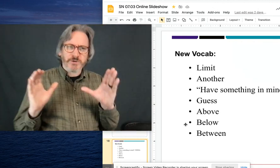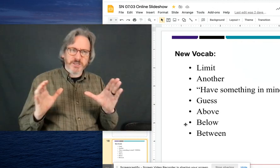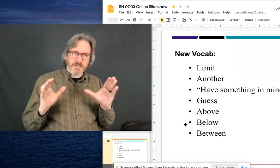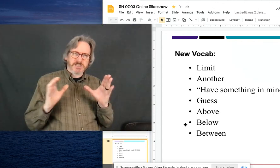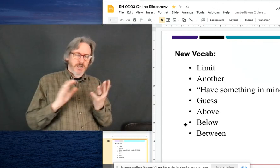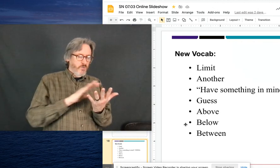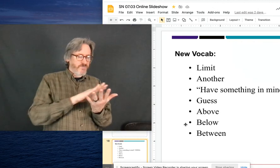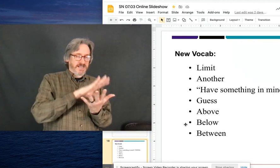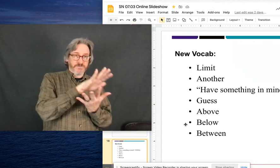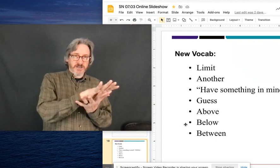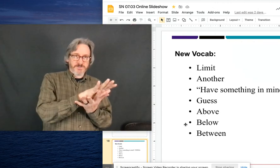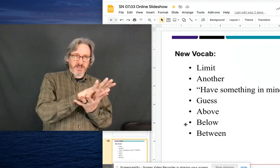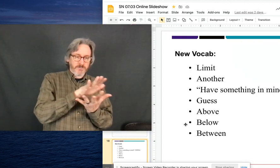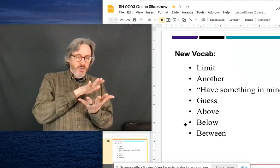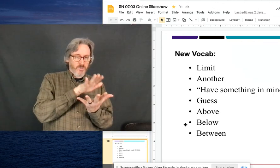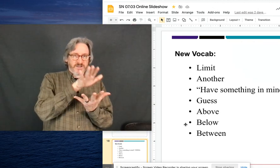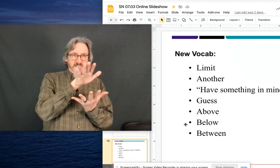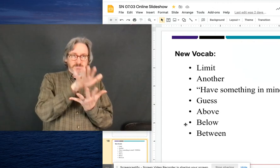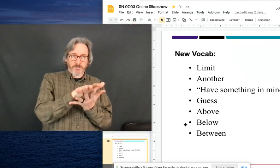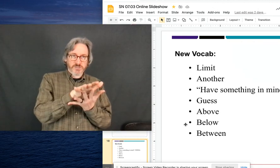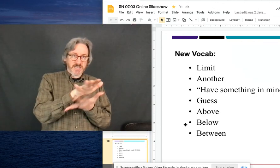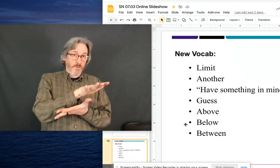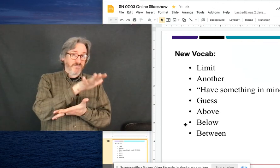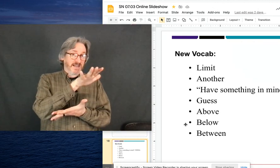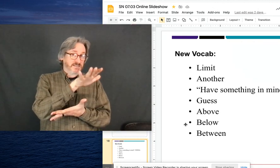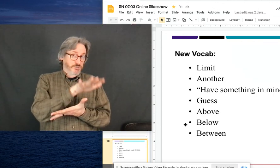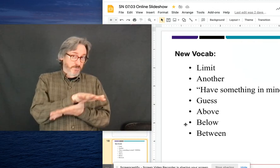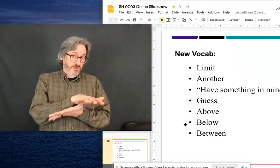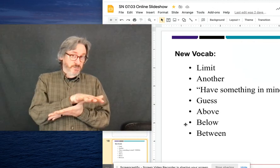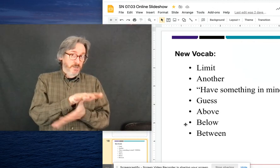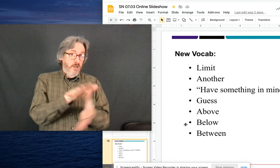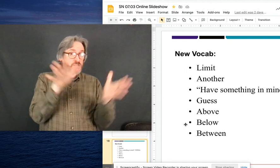that's why it was easiest to mark it on the side.